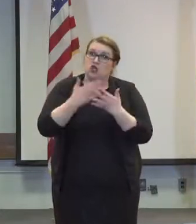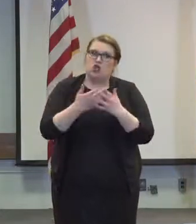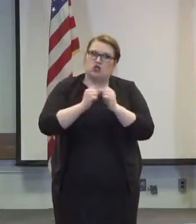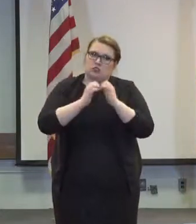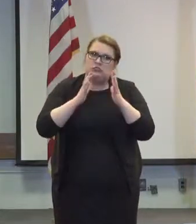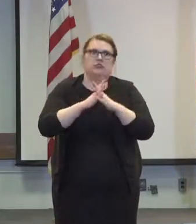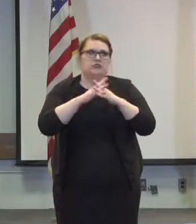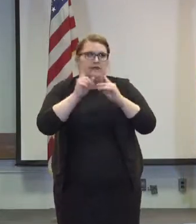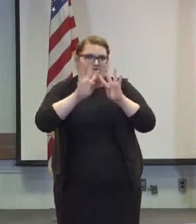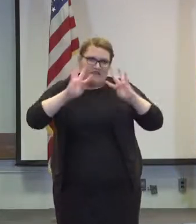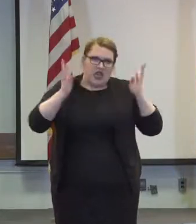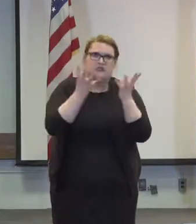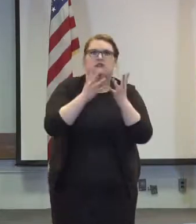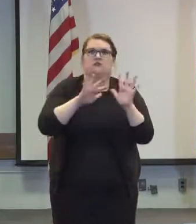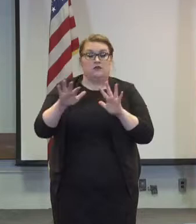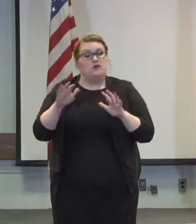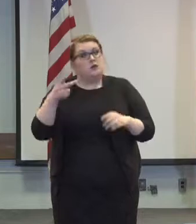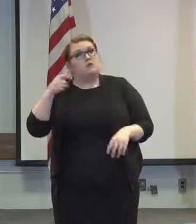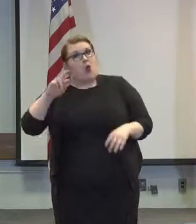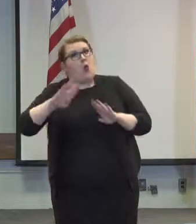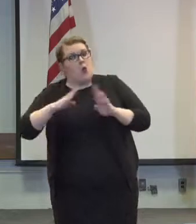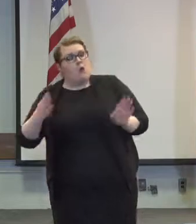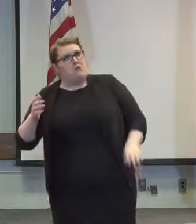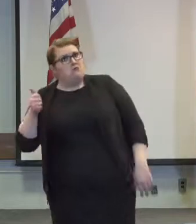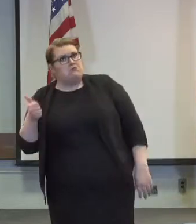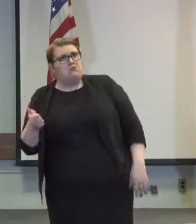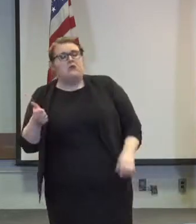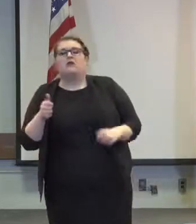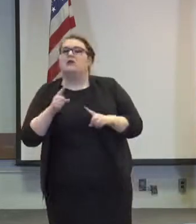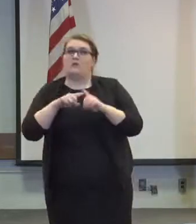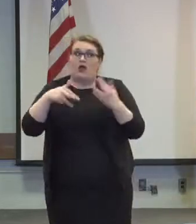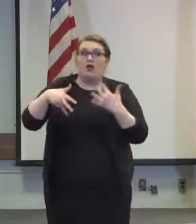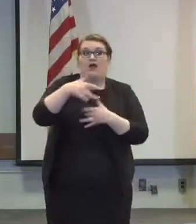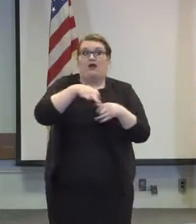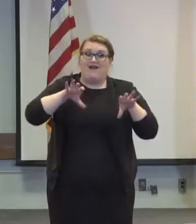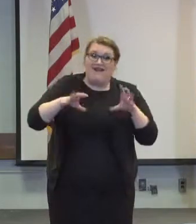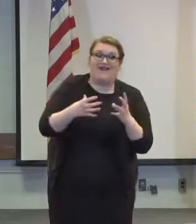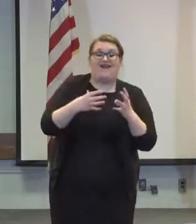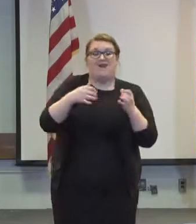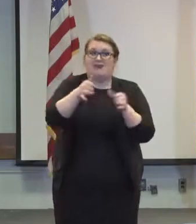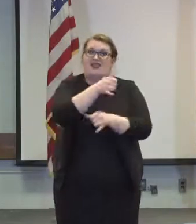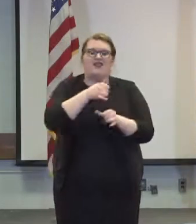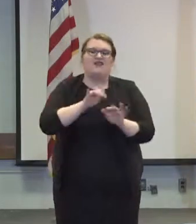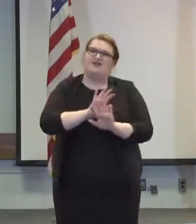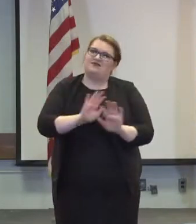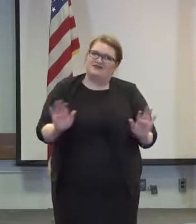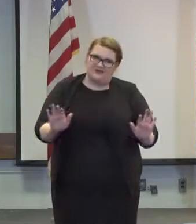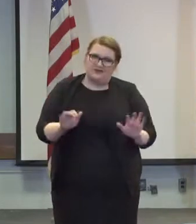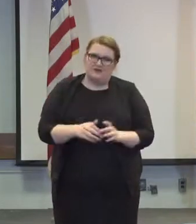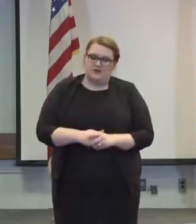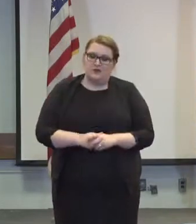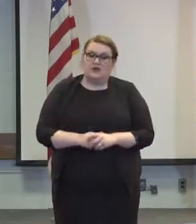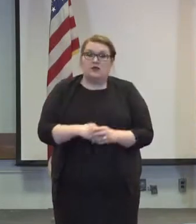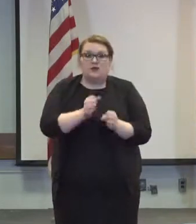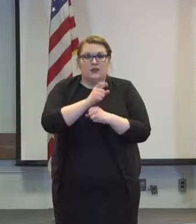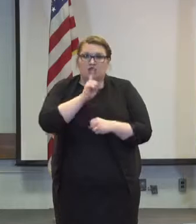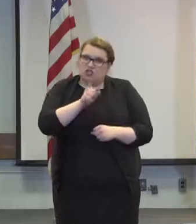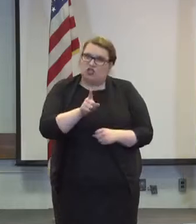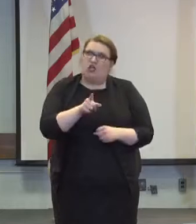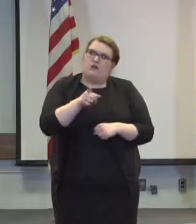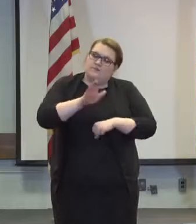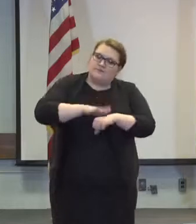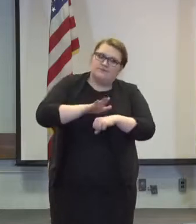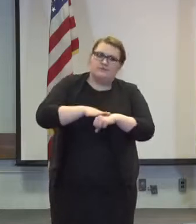to be able to keep our parks open. And so we want to be able to demonstrate that people are observing social distancing,